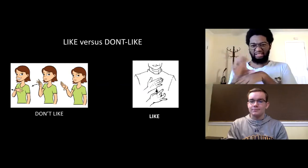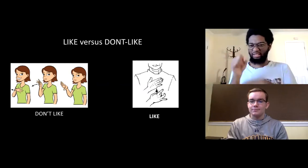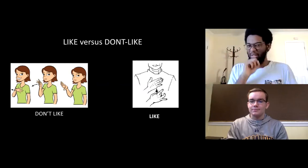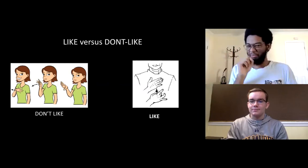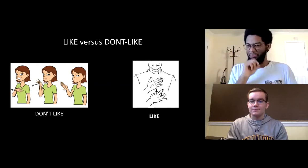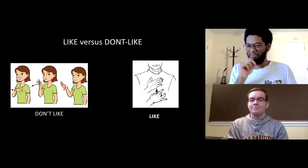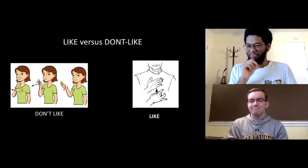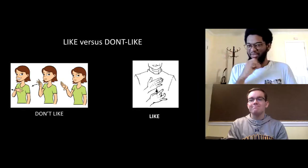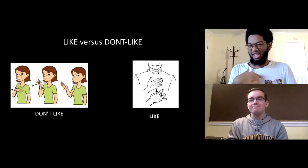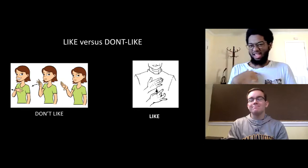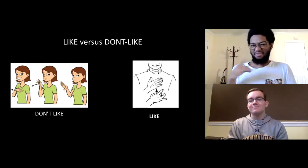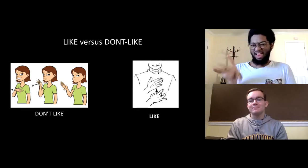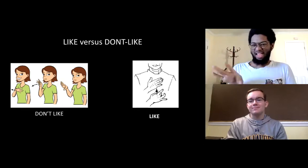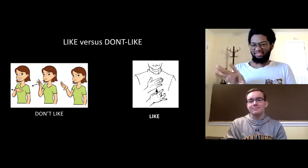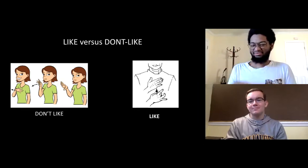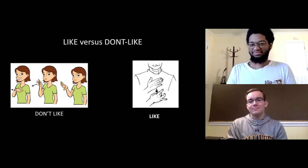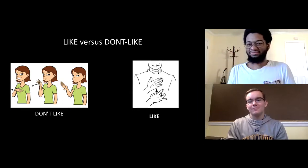I don't like chocolate ice cream.